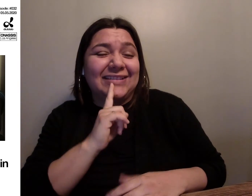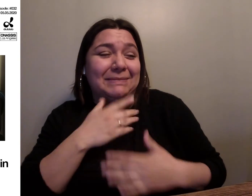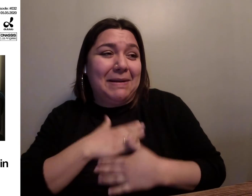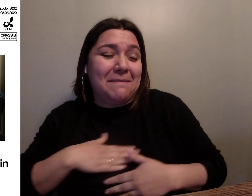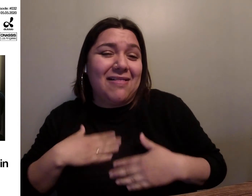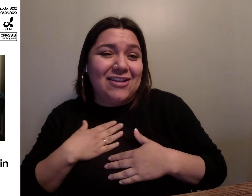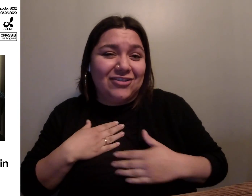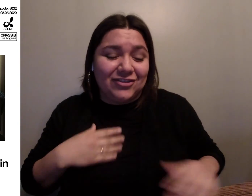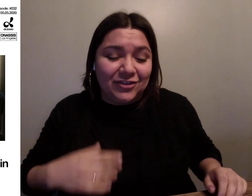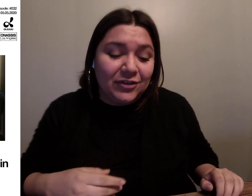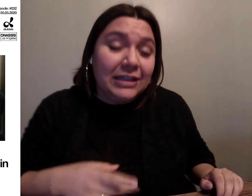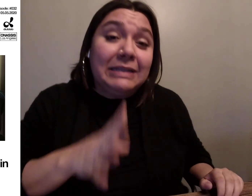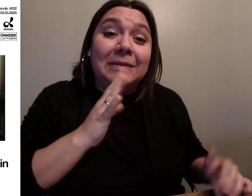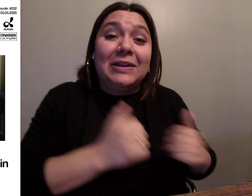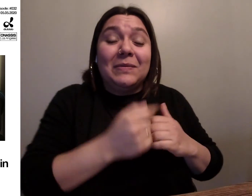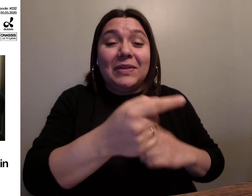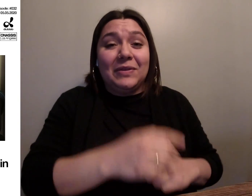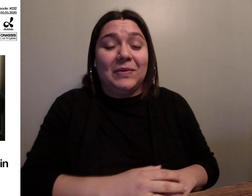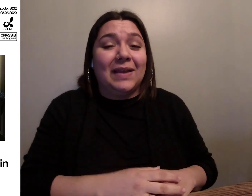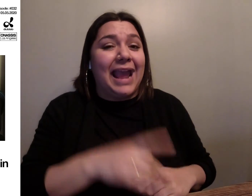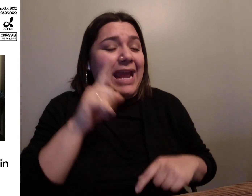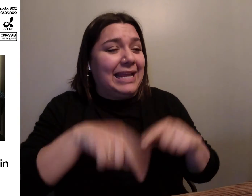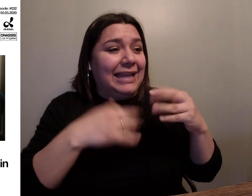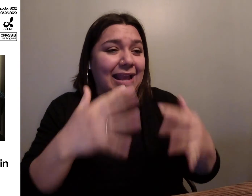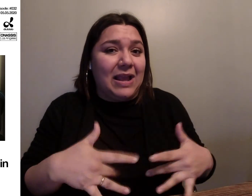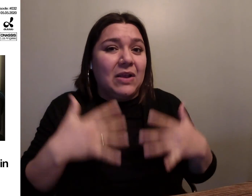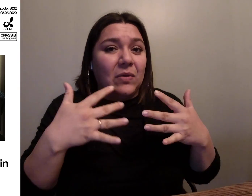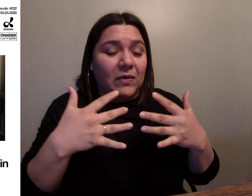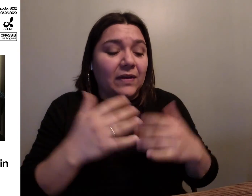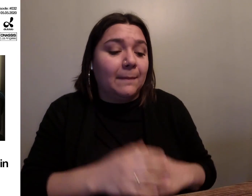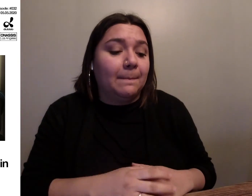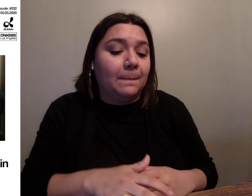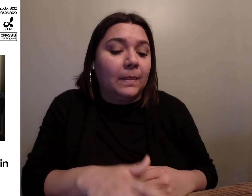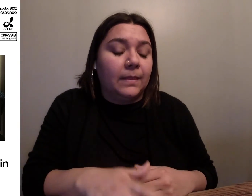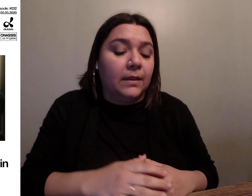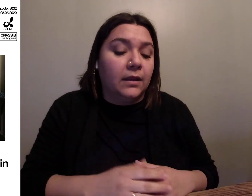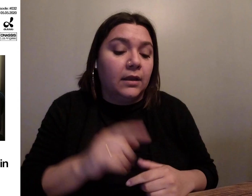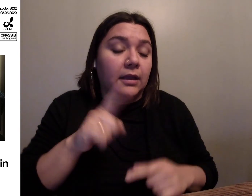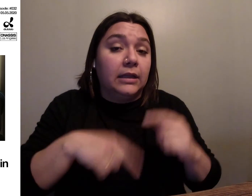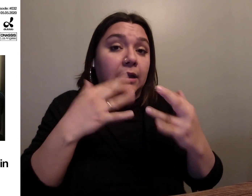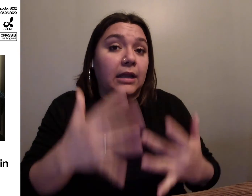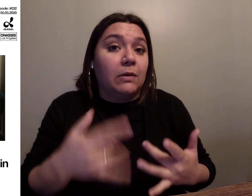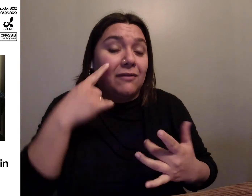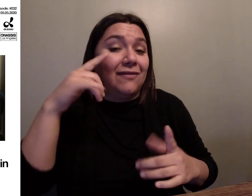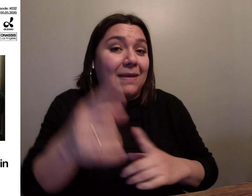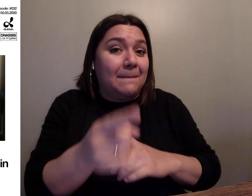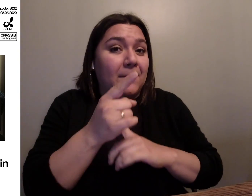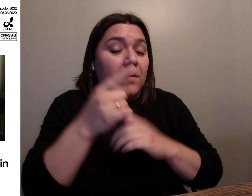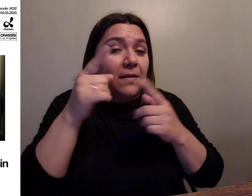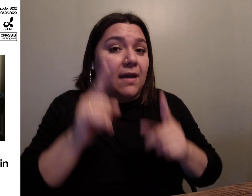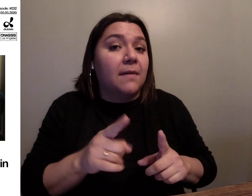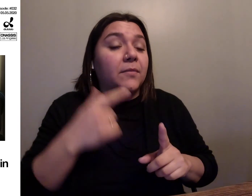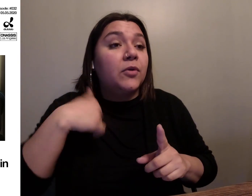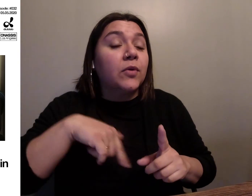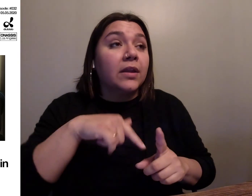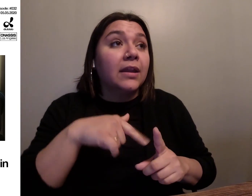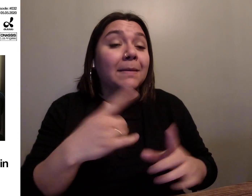to go in the fields with you and hear things that maybe my